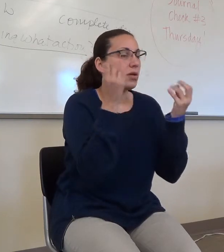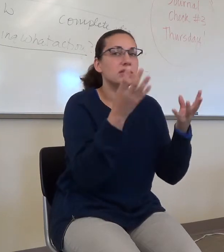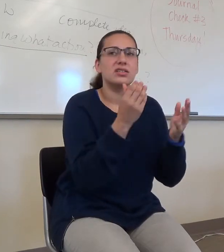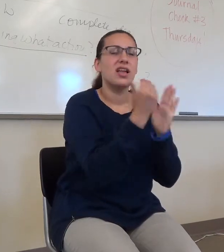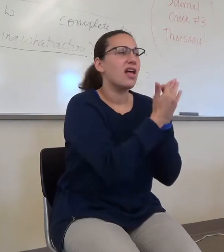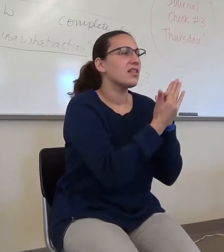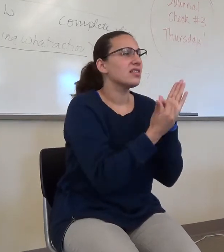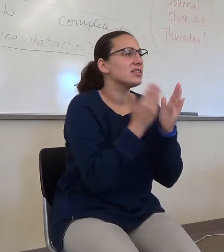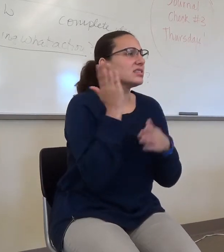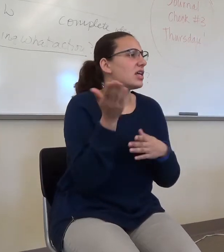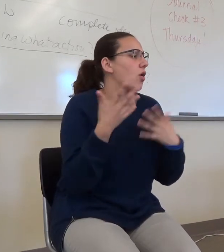list?